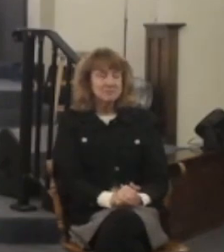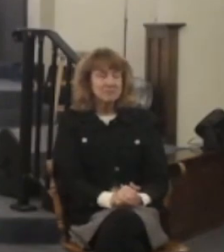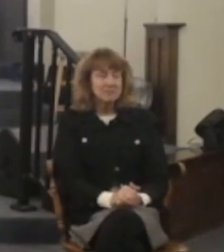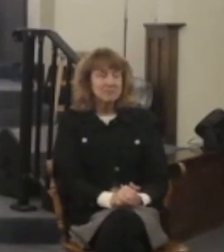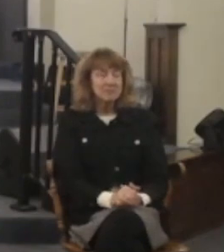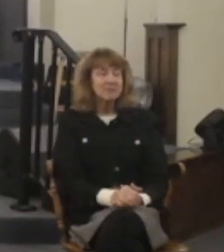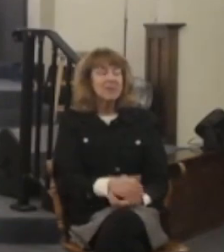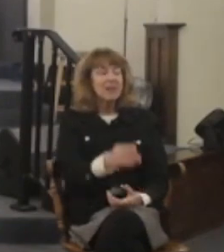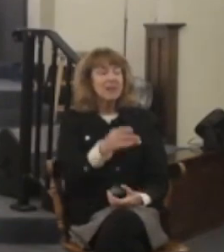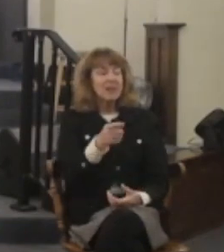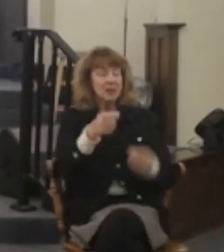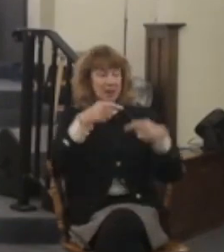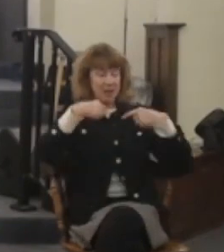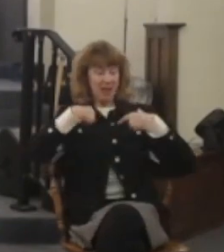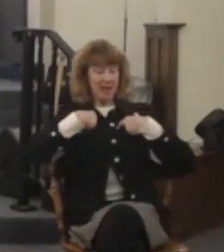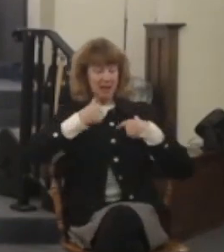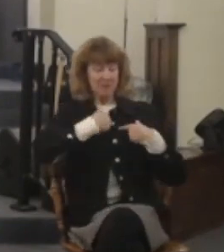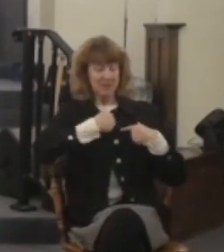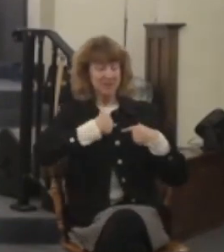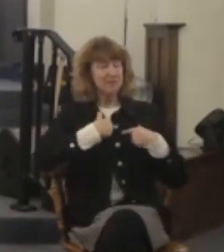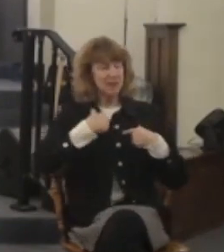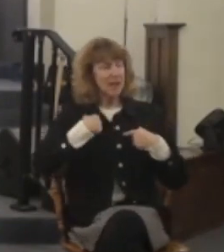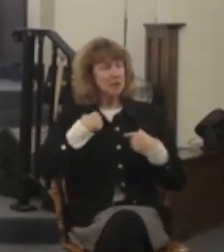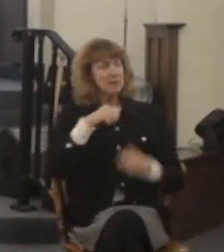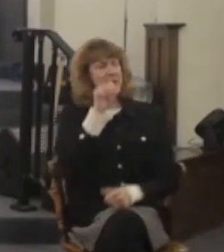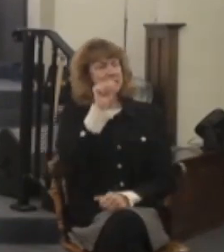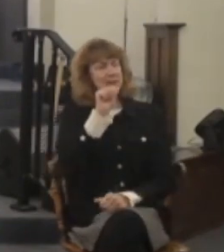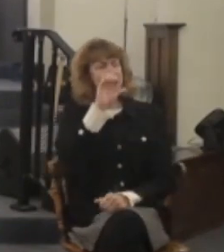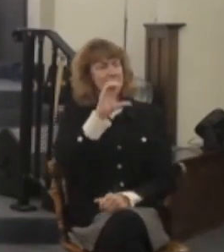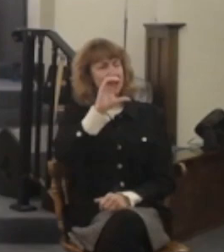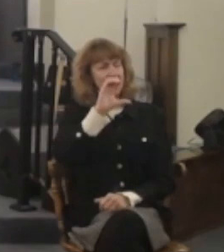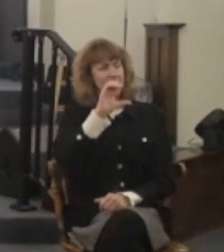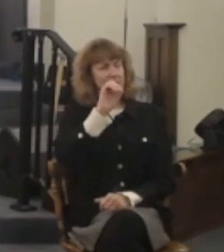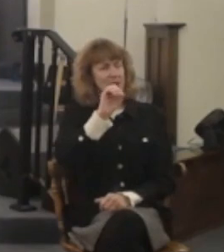I'm an accountant, and I have,